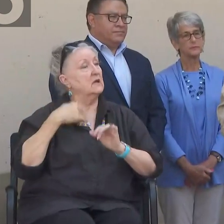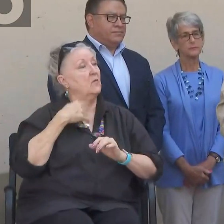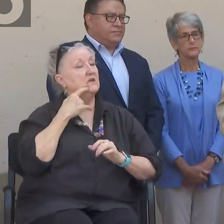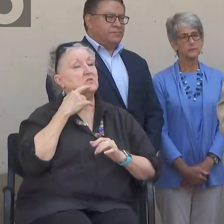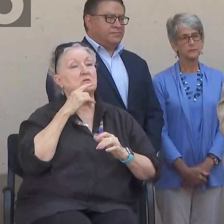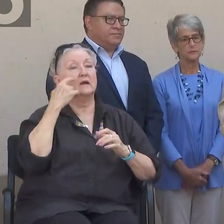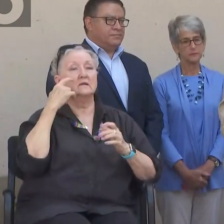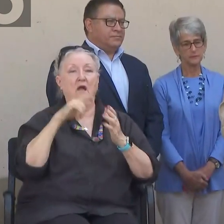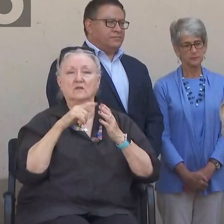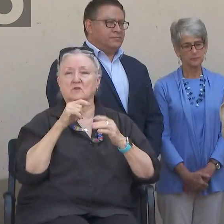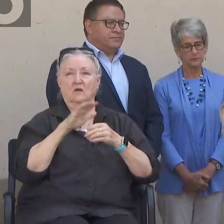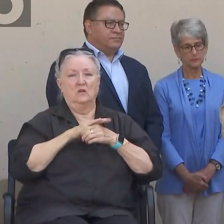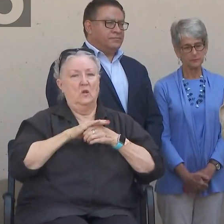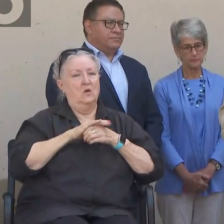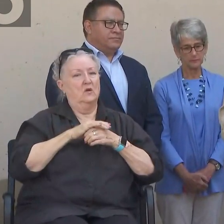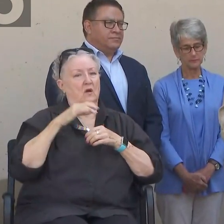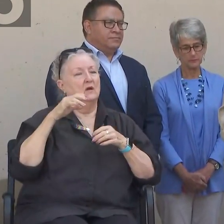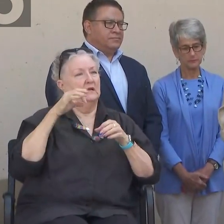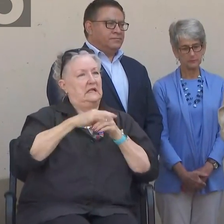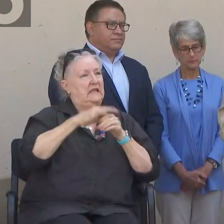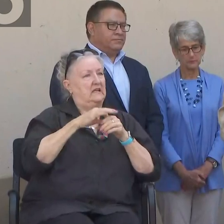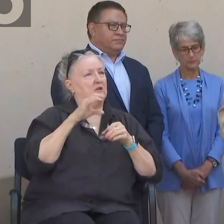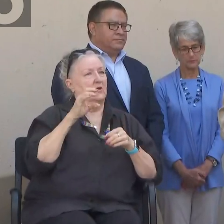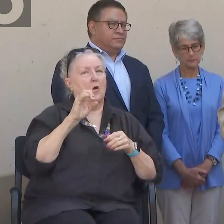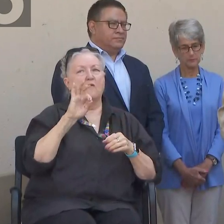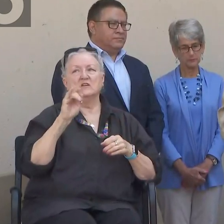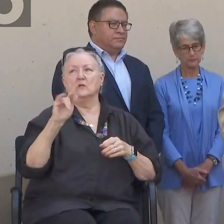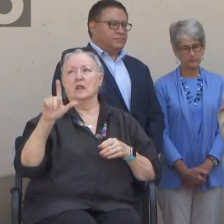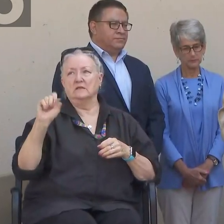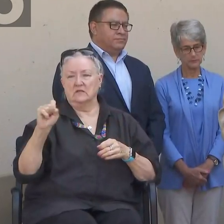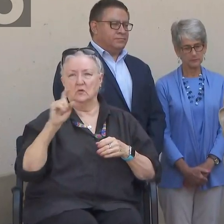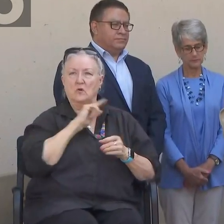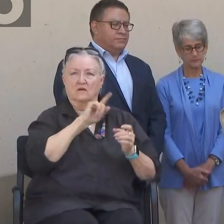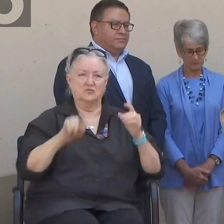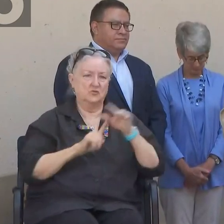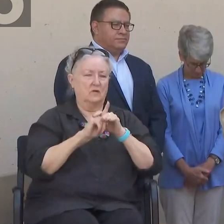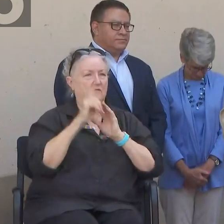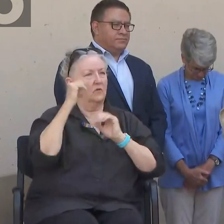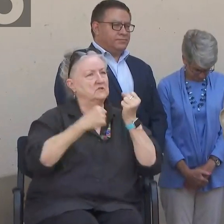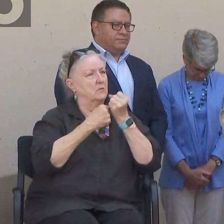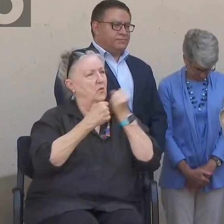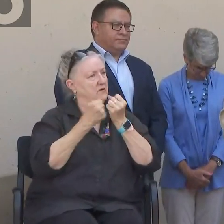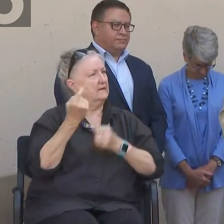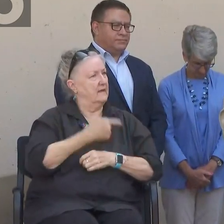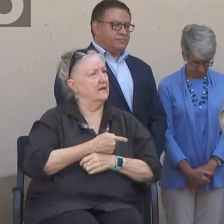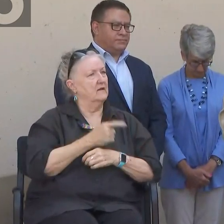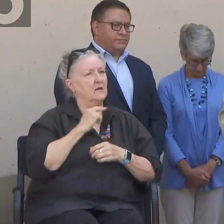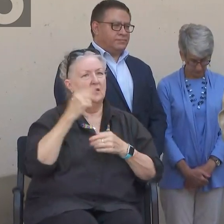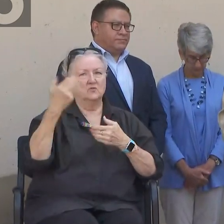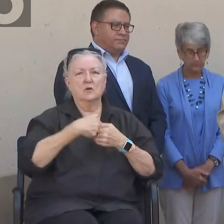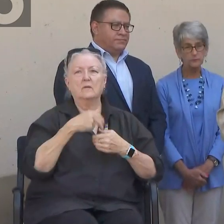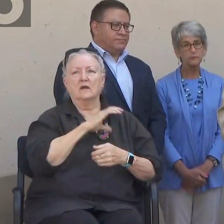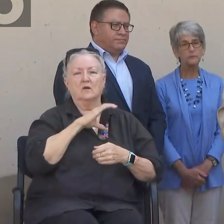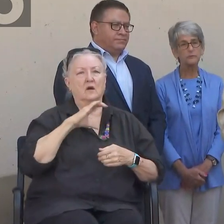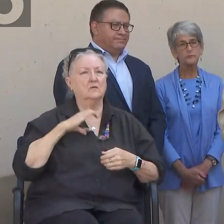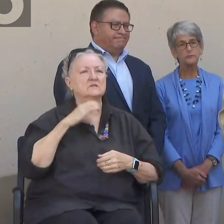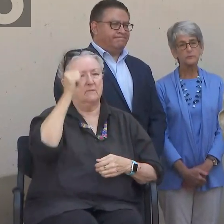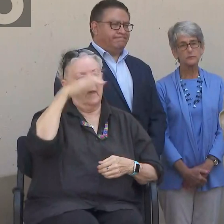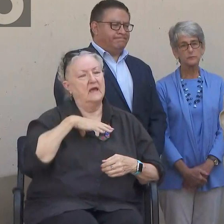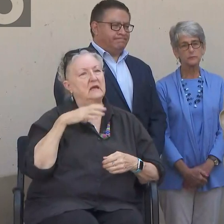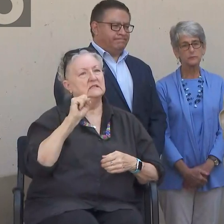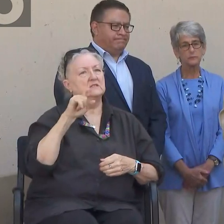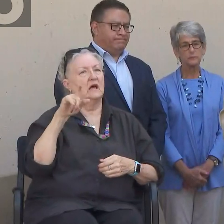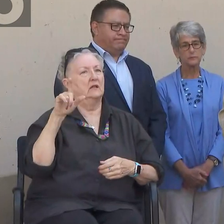acknowledge our local elected officials who have come to show their support today. We are joined by Congressman Salud